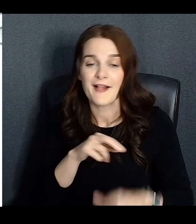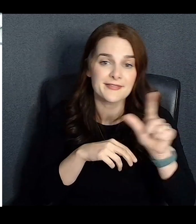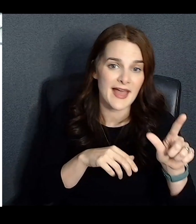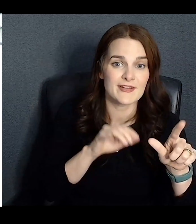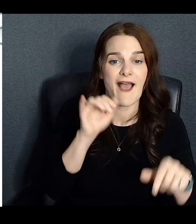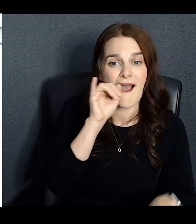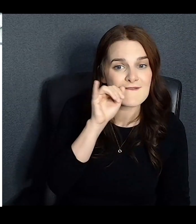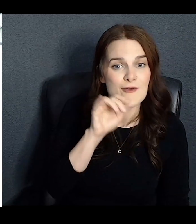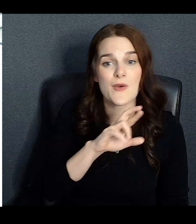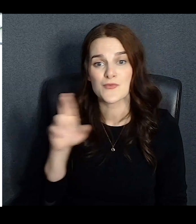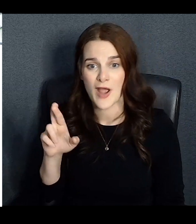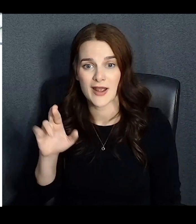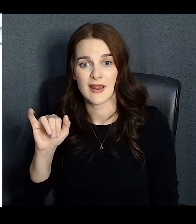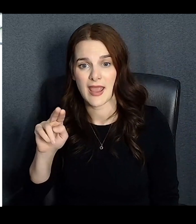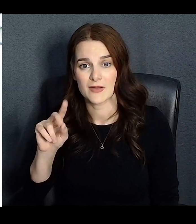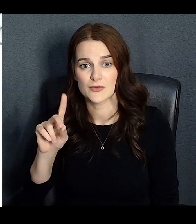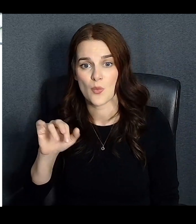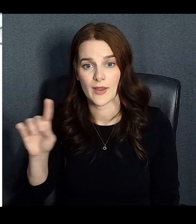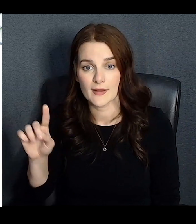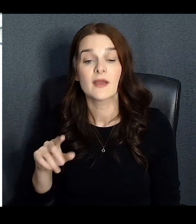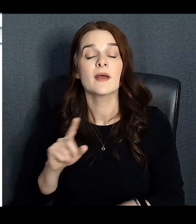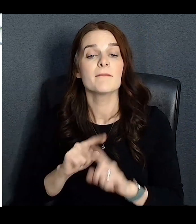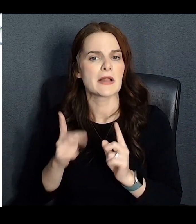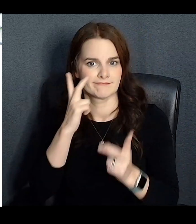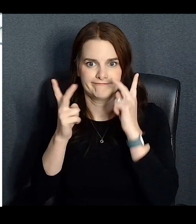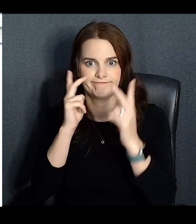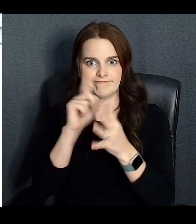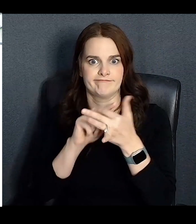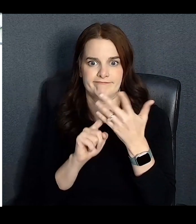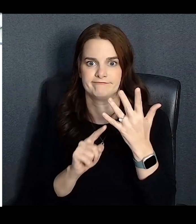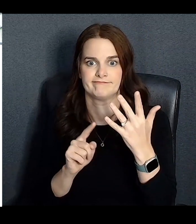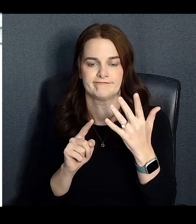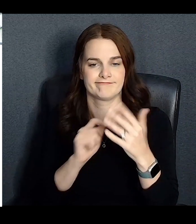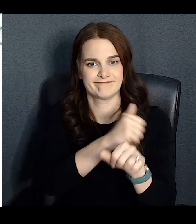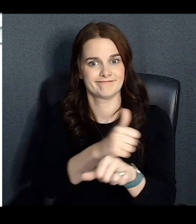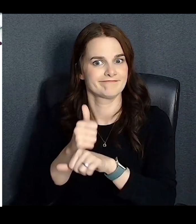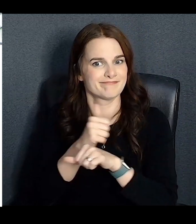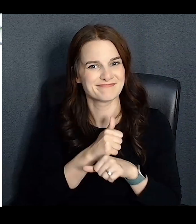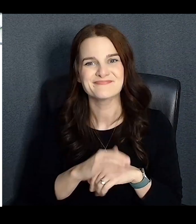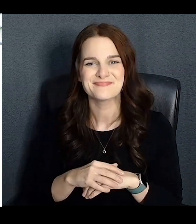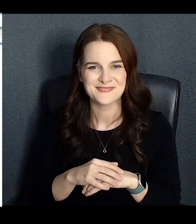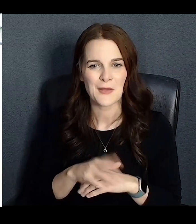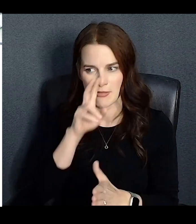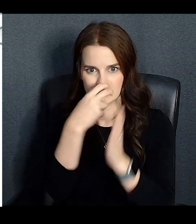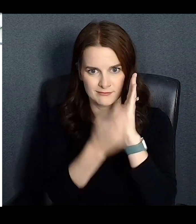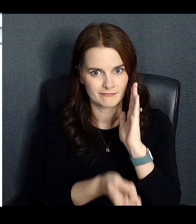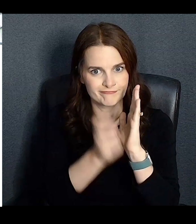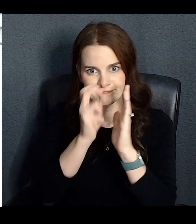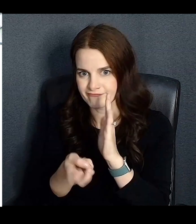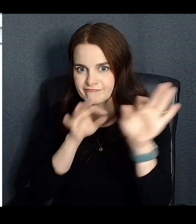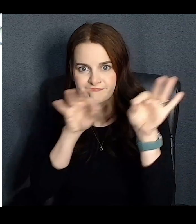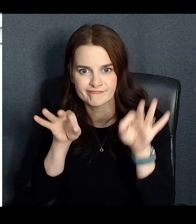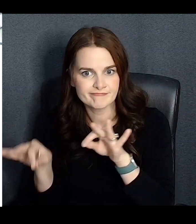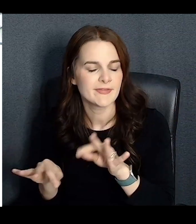is for iPhone. The one on the right is for Android. And that's where you'll find all of these different settings. So we're actually going to jump into a bunch of